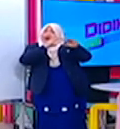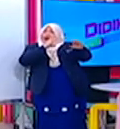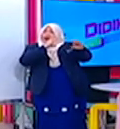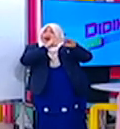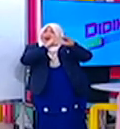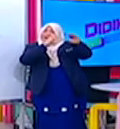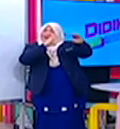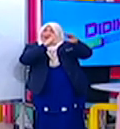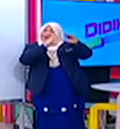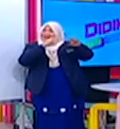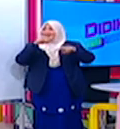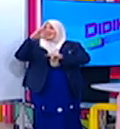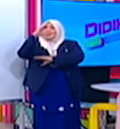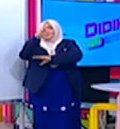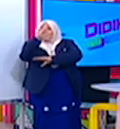Car.